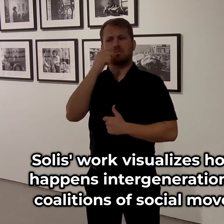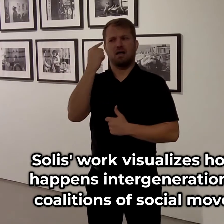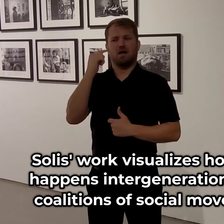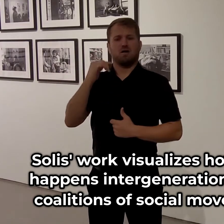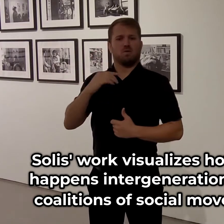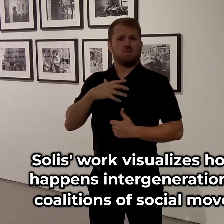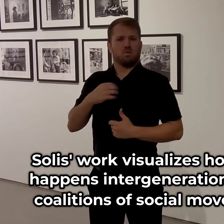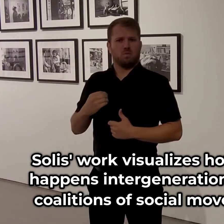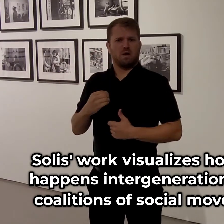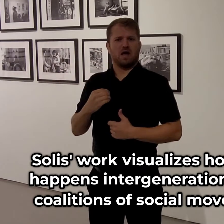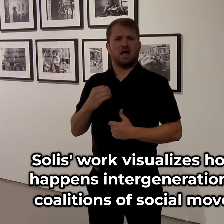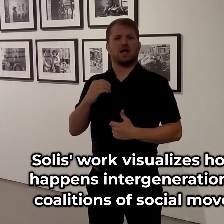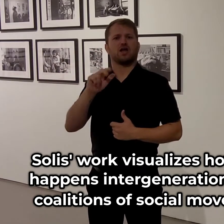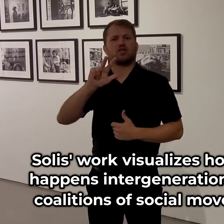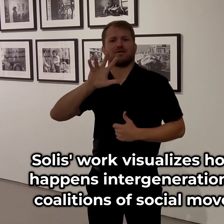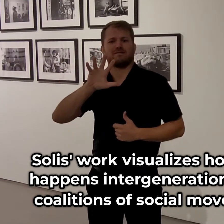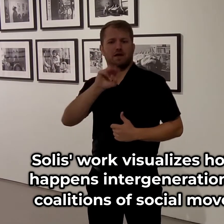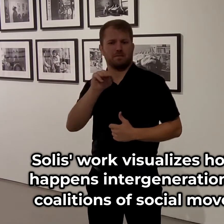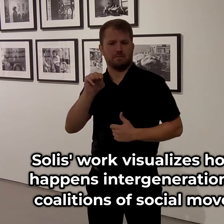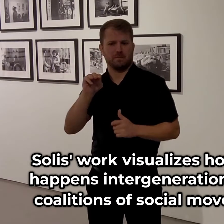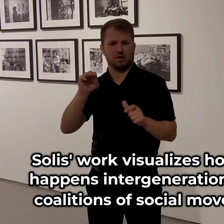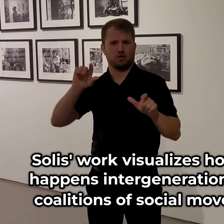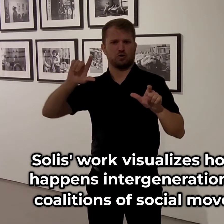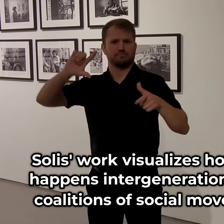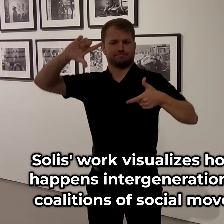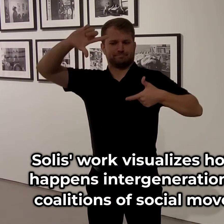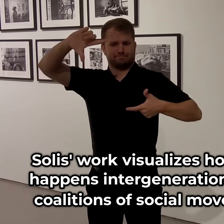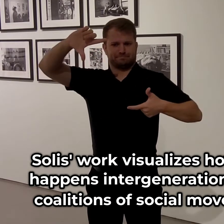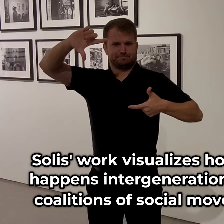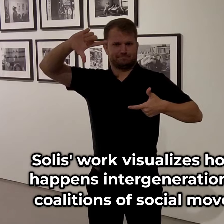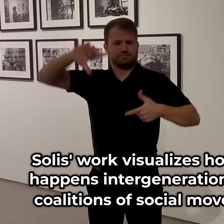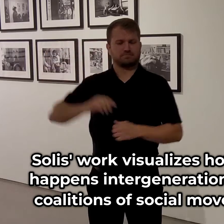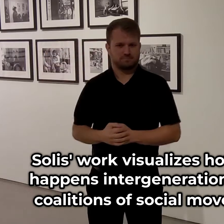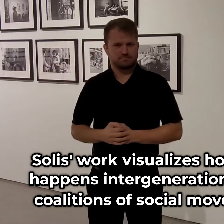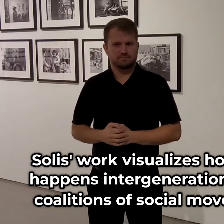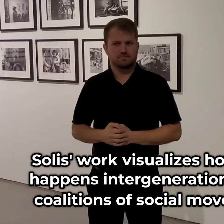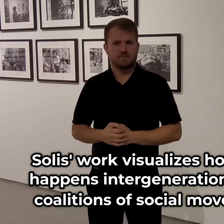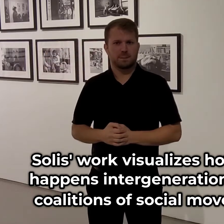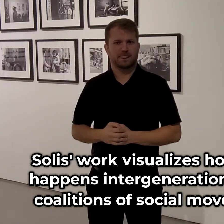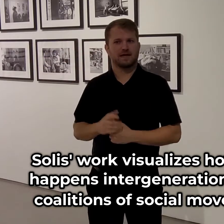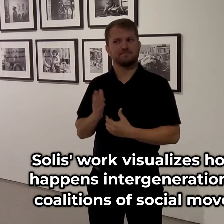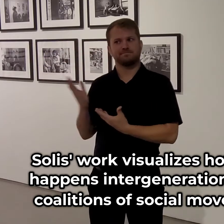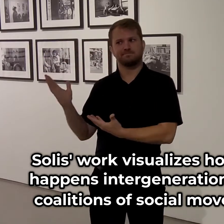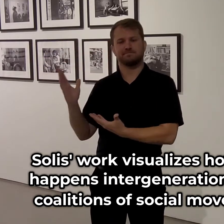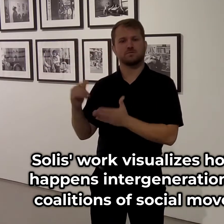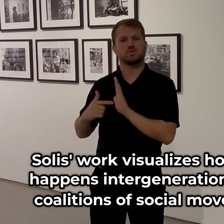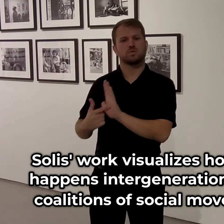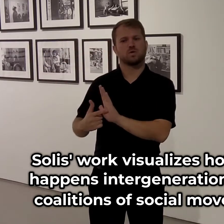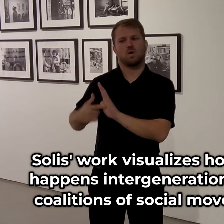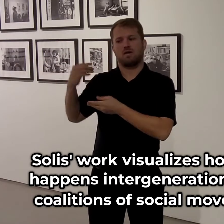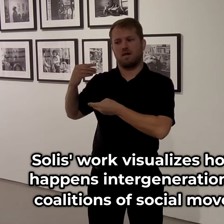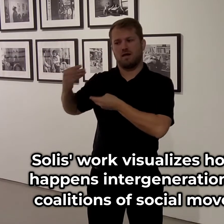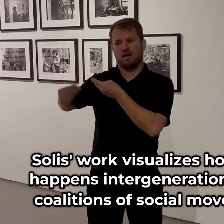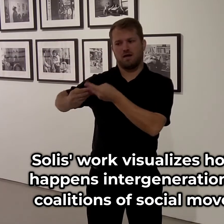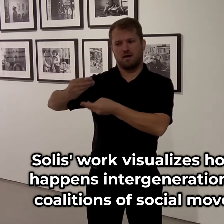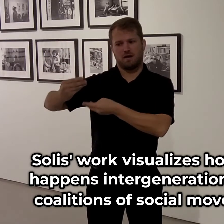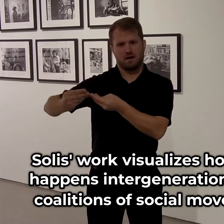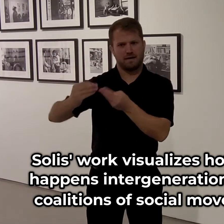Solis's work visualizes how learning happens intergenerationally within coalitions of social movement